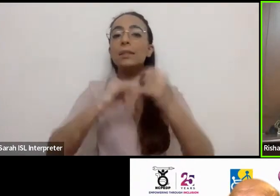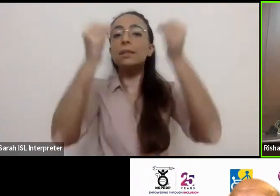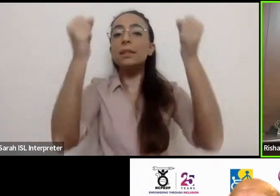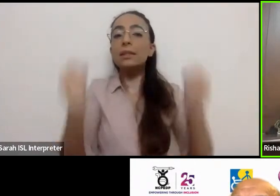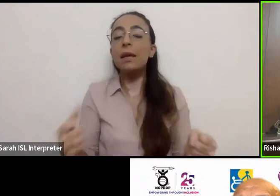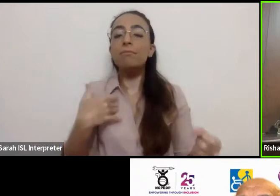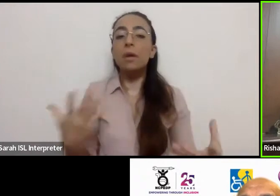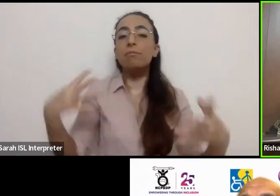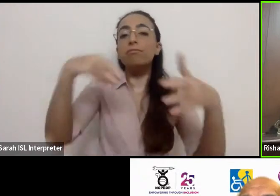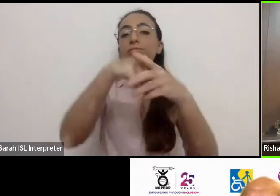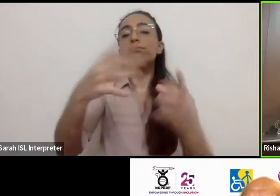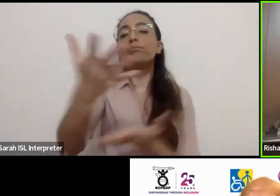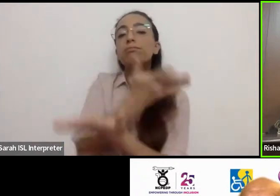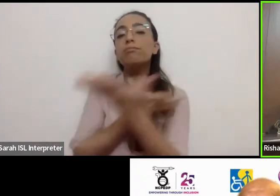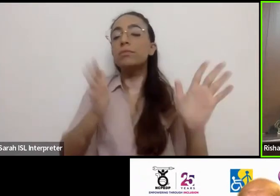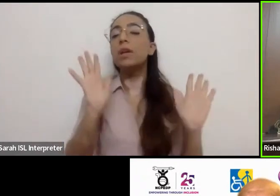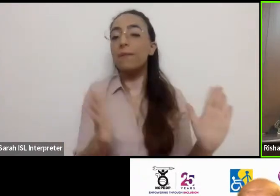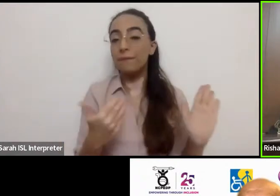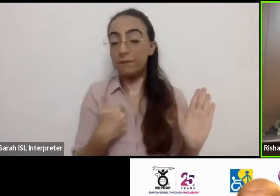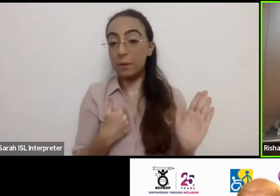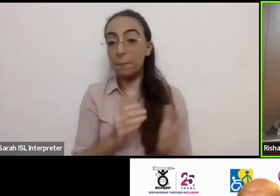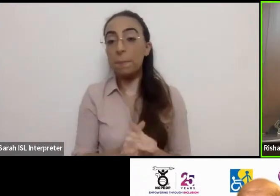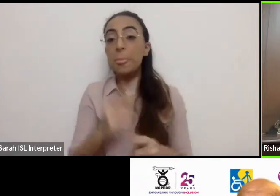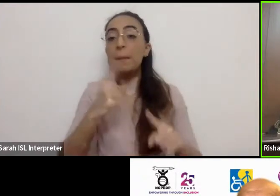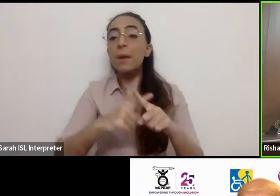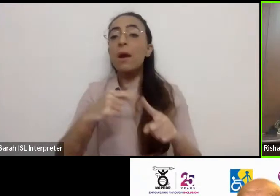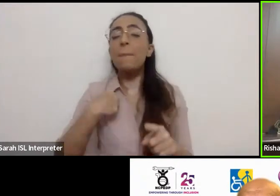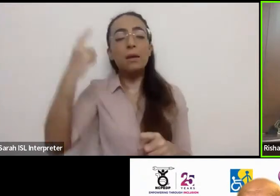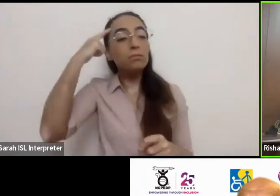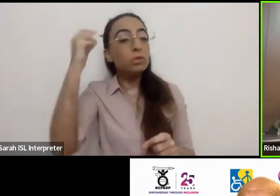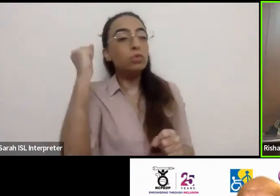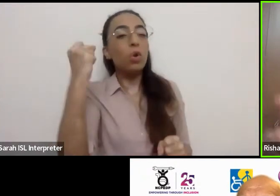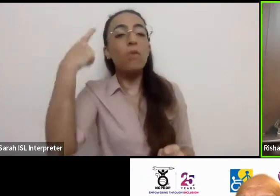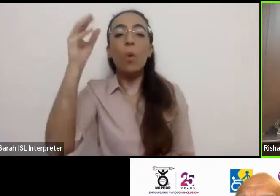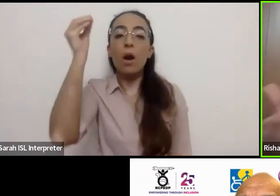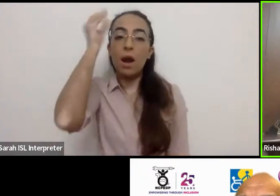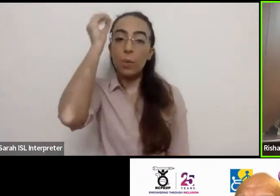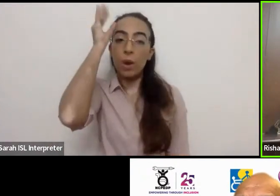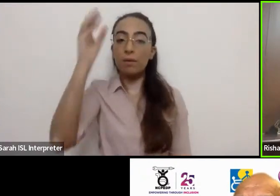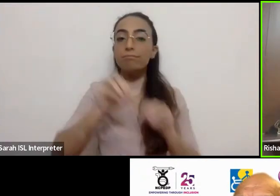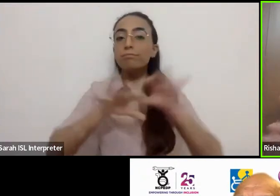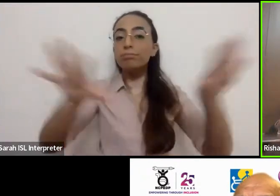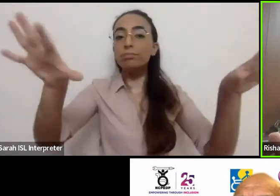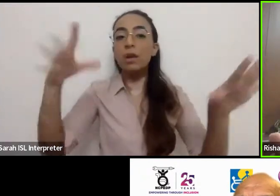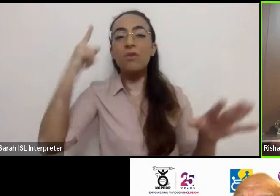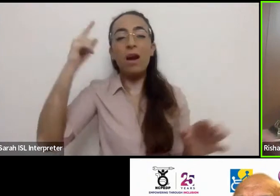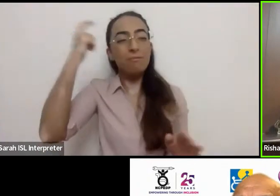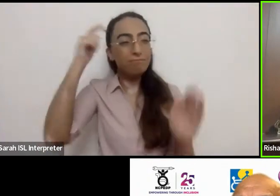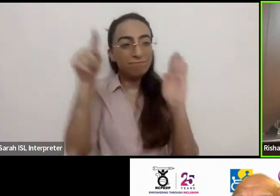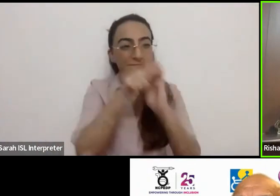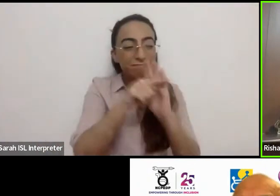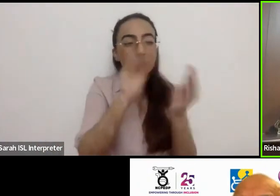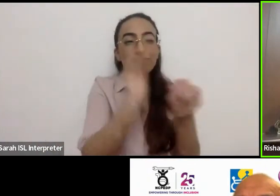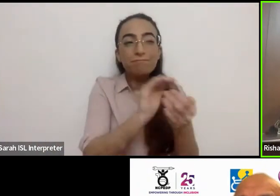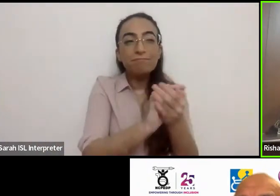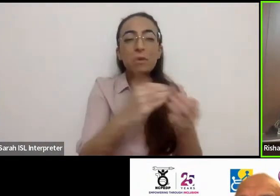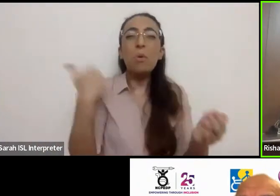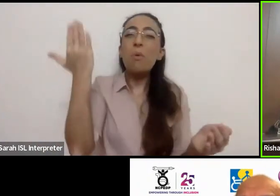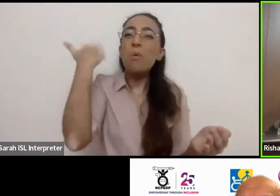And then a strong mindset on awareness, just, breaking some of the myths that exist,